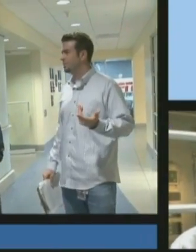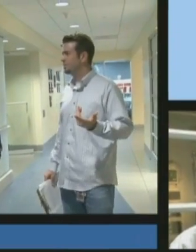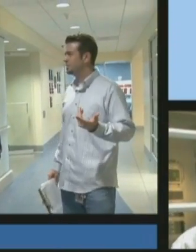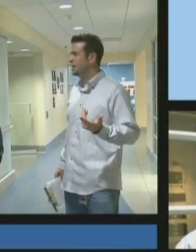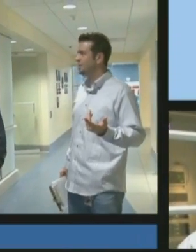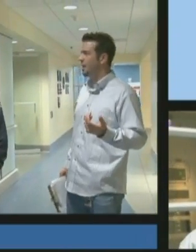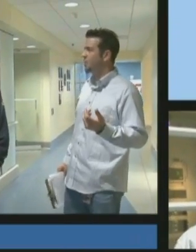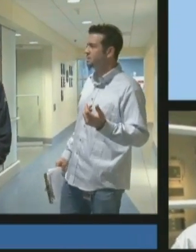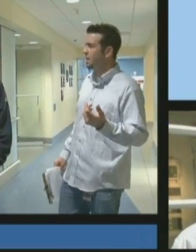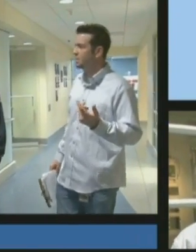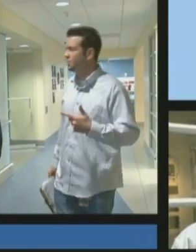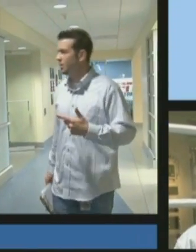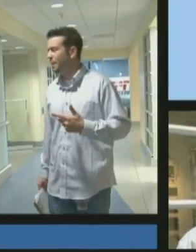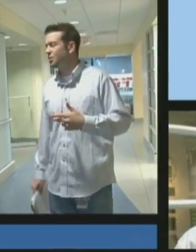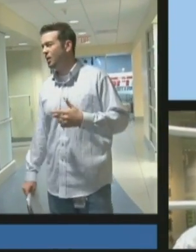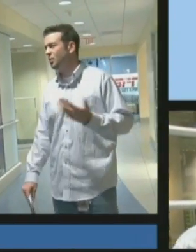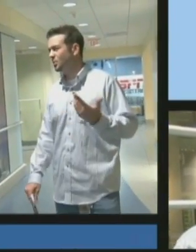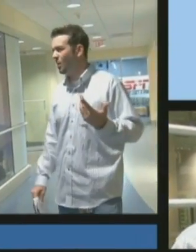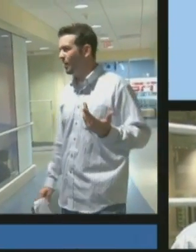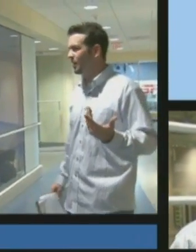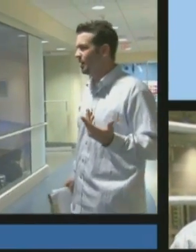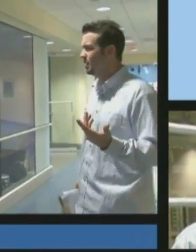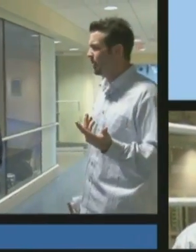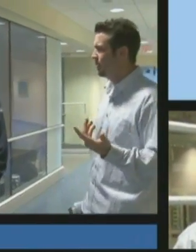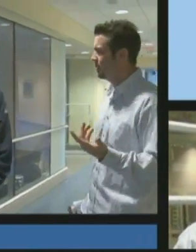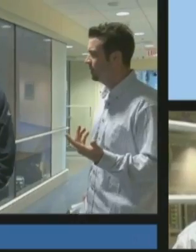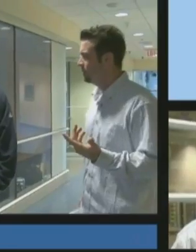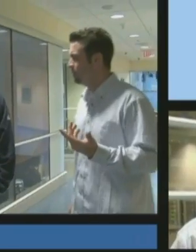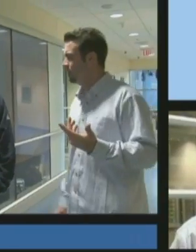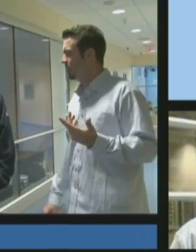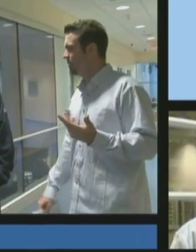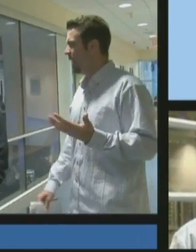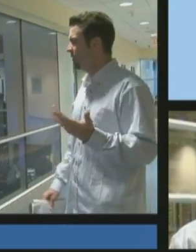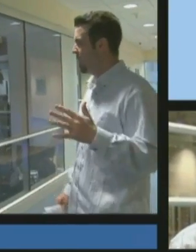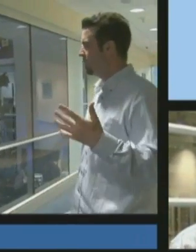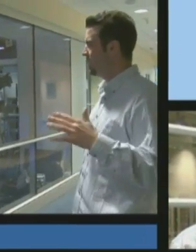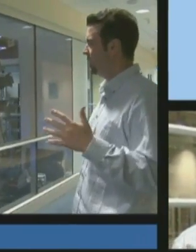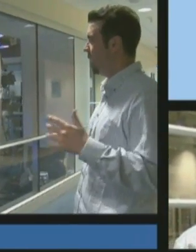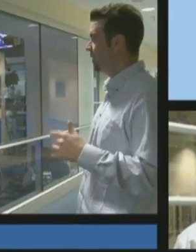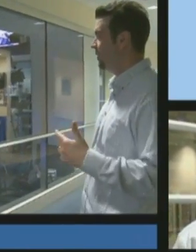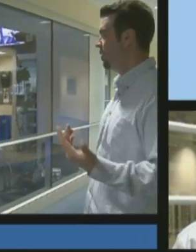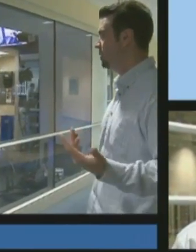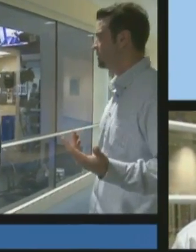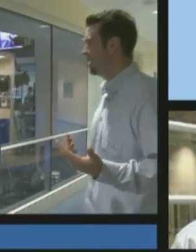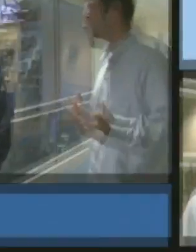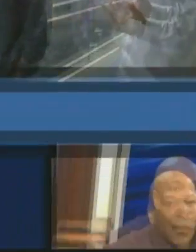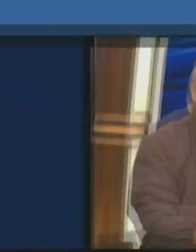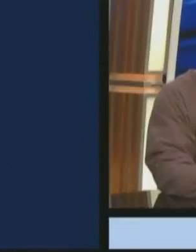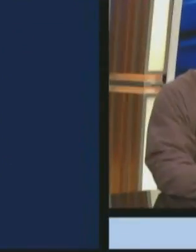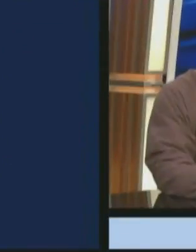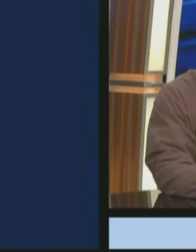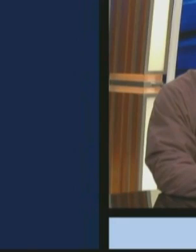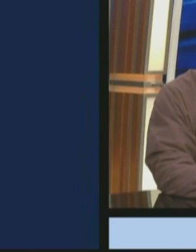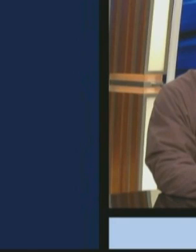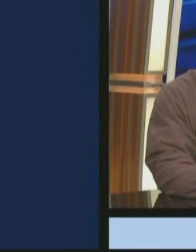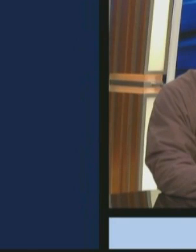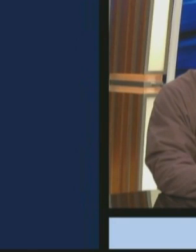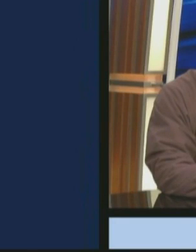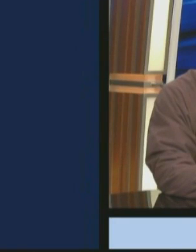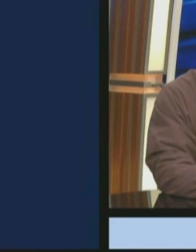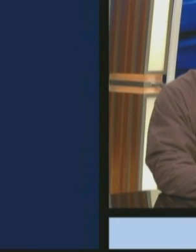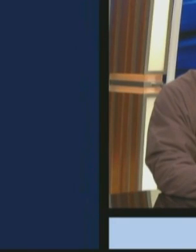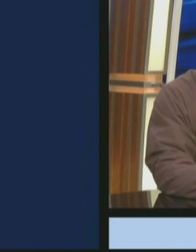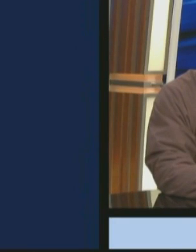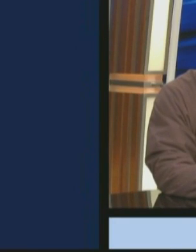he thinks in a different way than we think. He looks at things in a total different light than the people on our team. Just the opinions